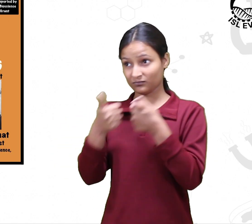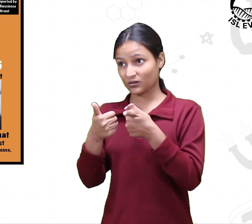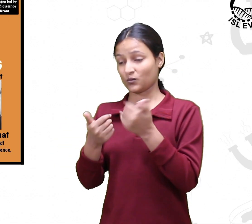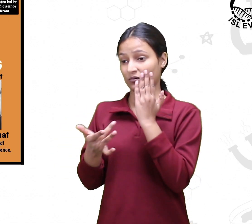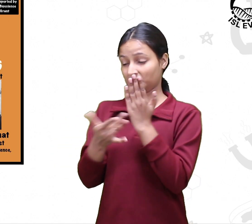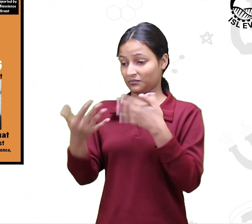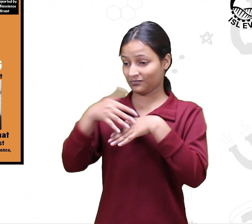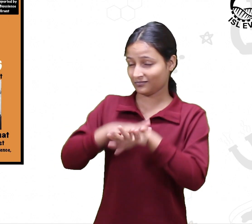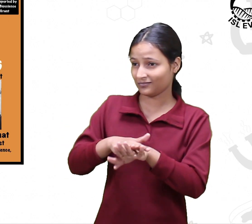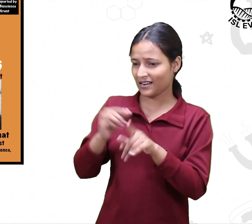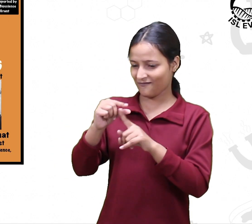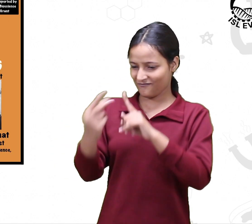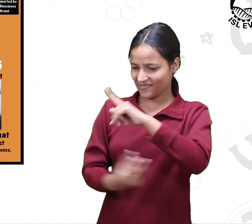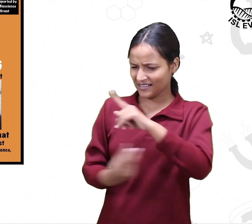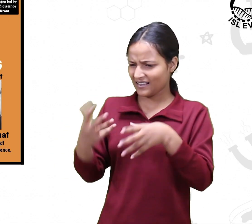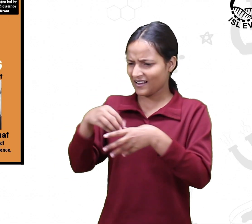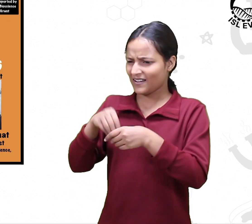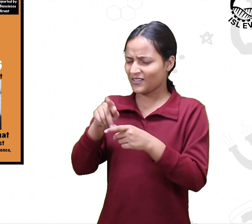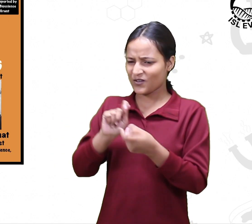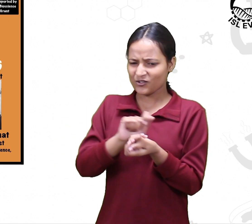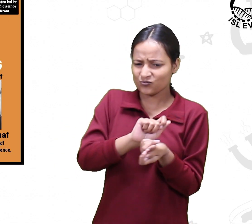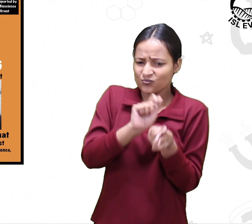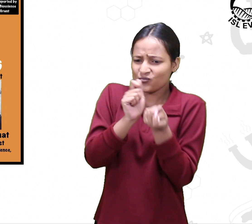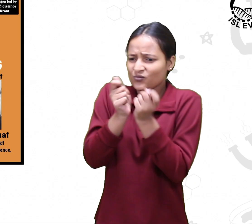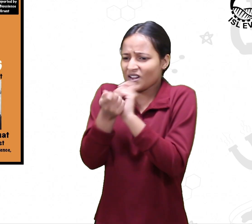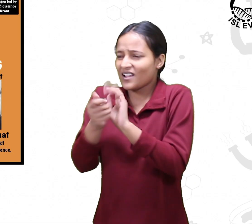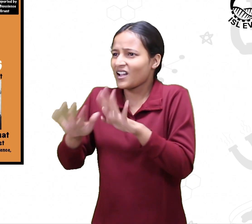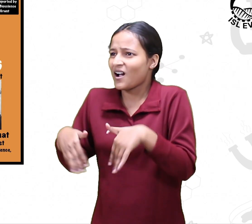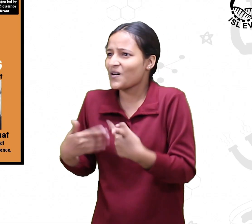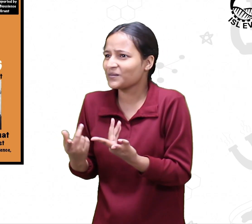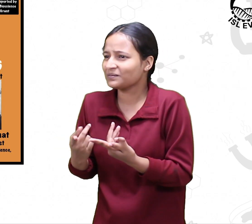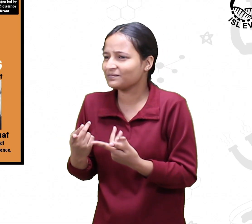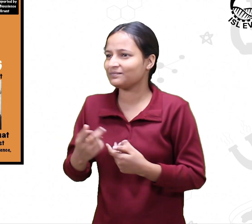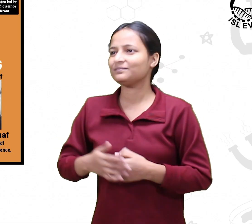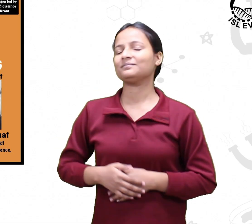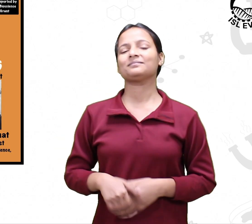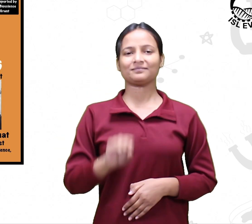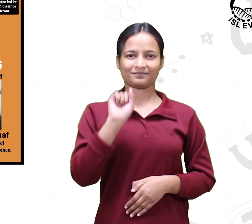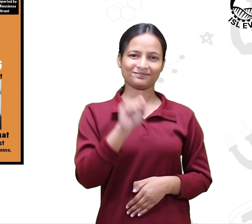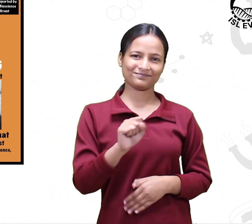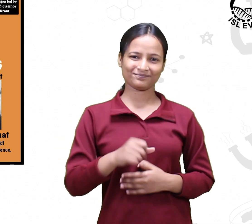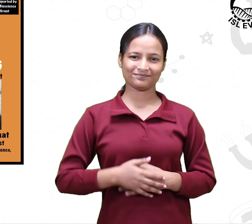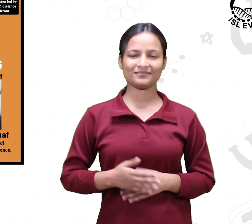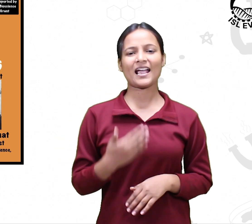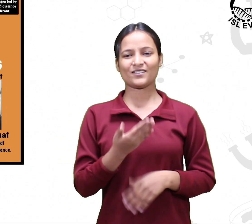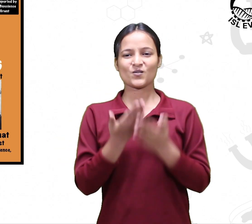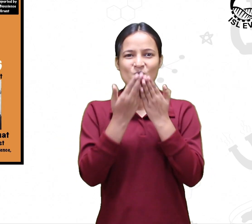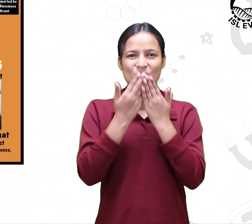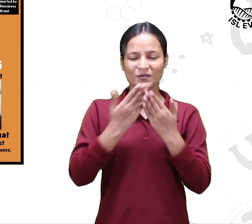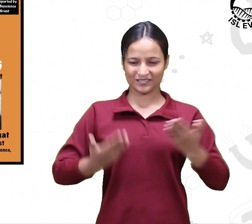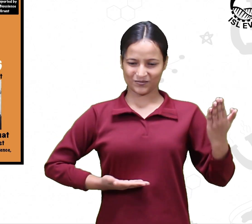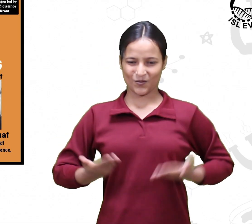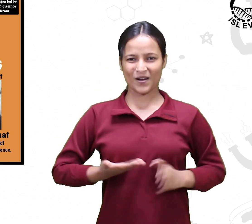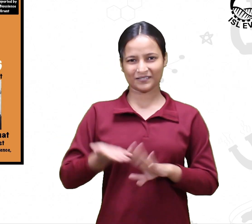of cancer. So we were curious to know about the transitions that you made, a couple of them. When I did enter